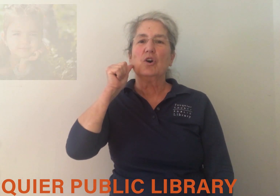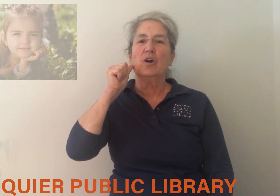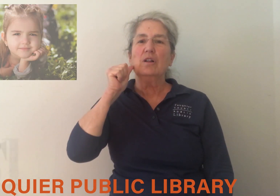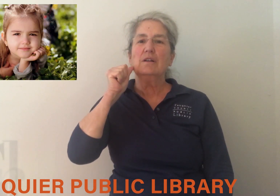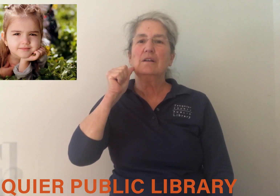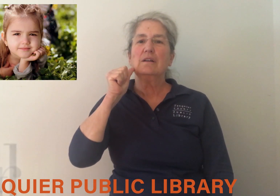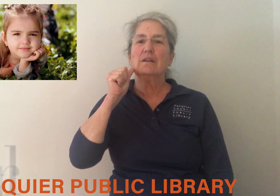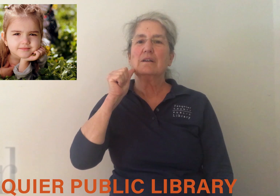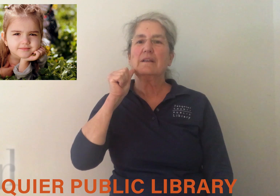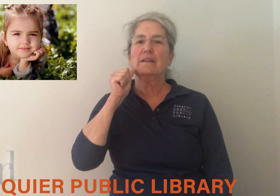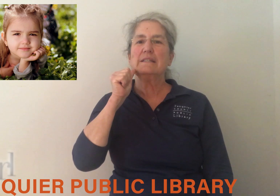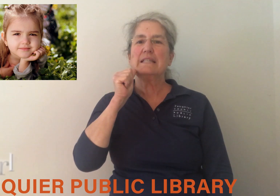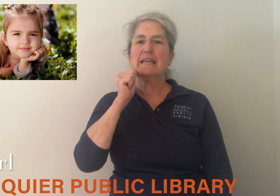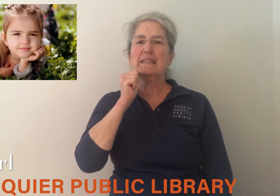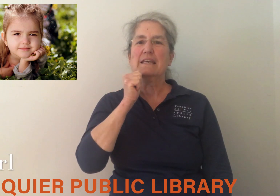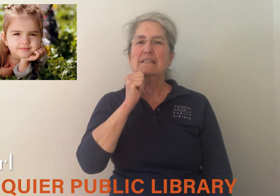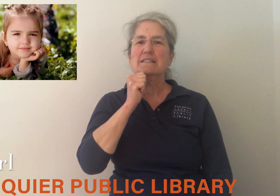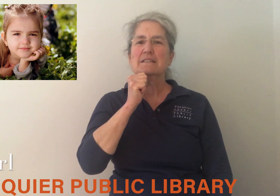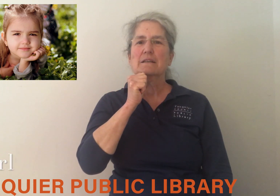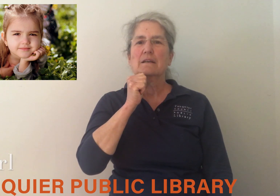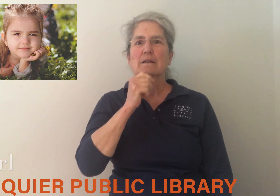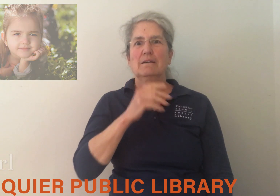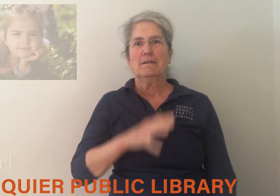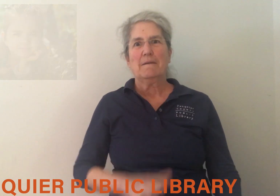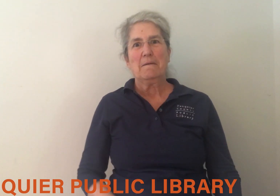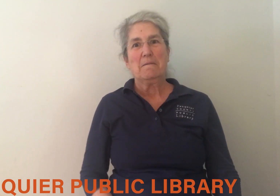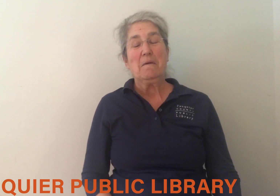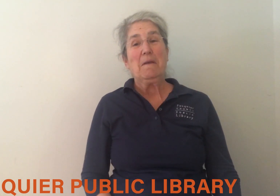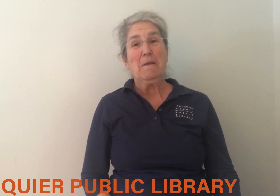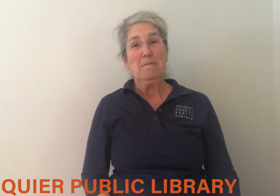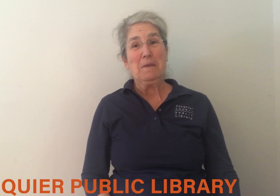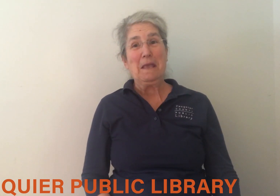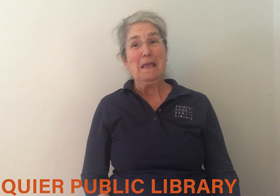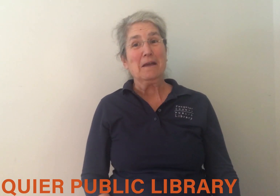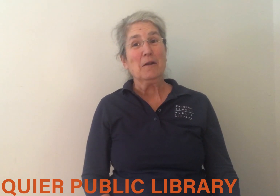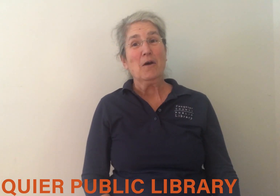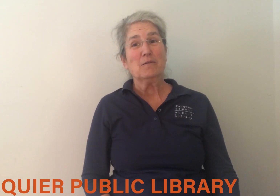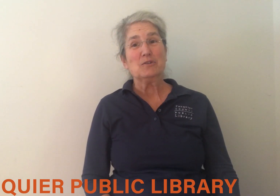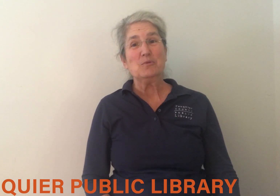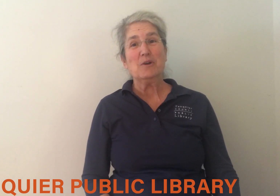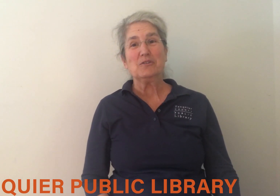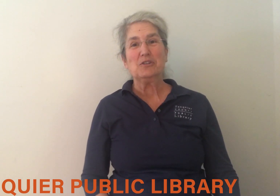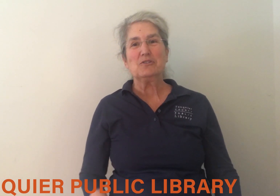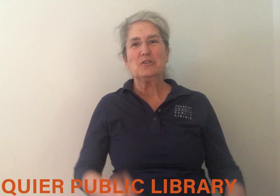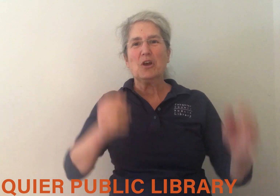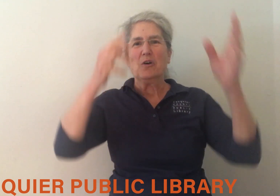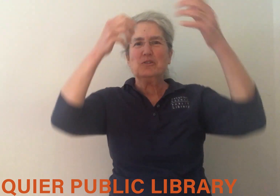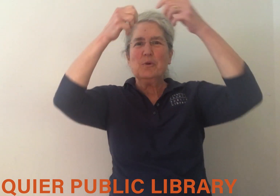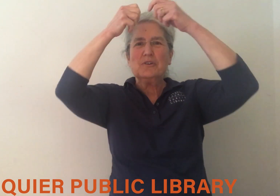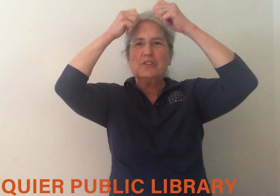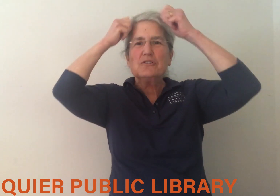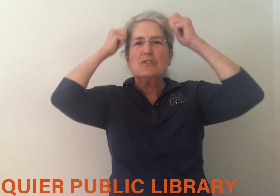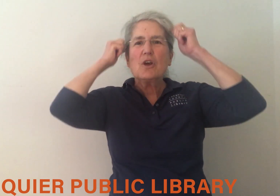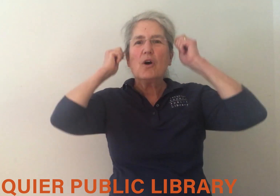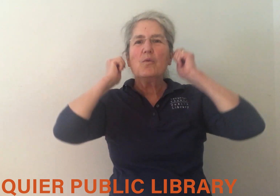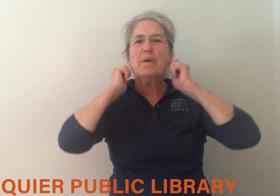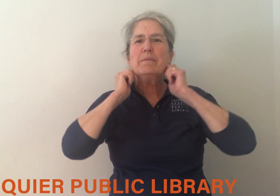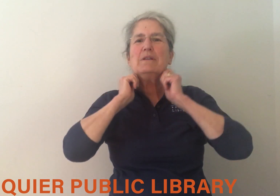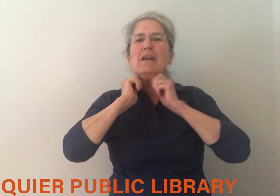girl is like this. It began over 200 years ago. 200 years ago,